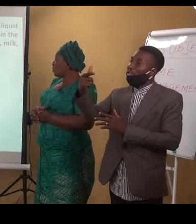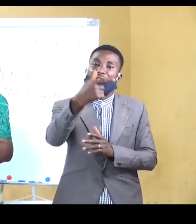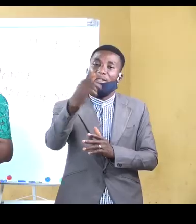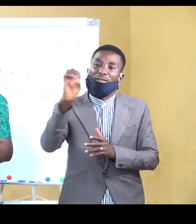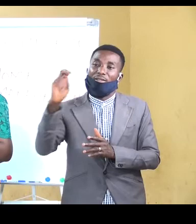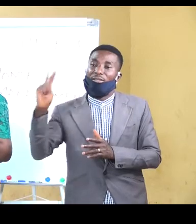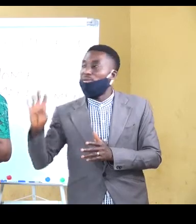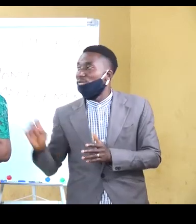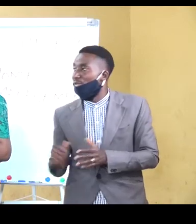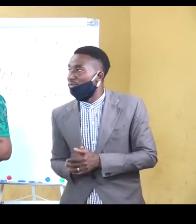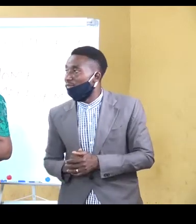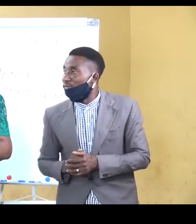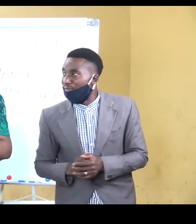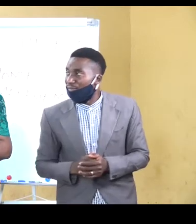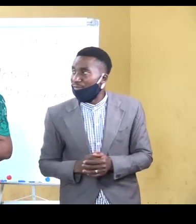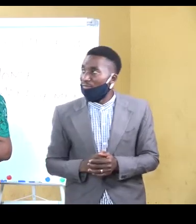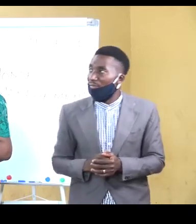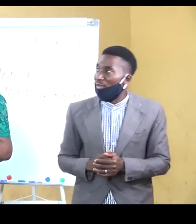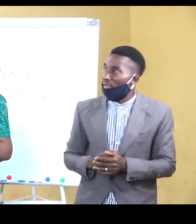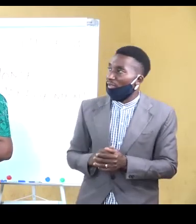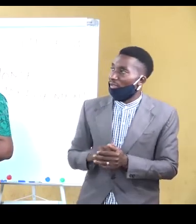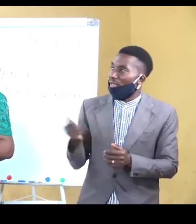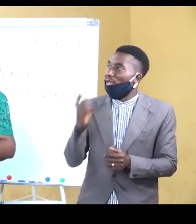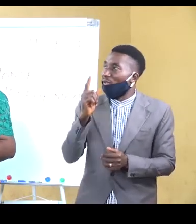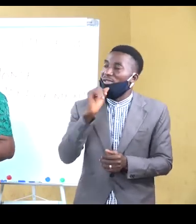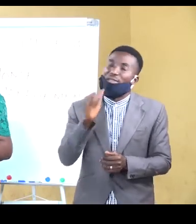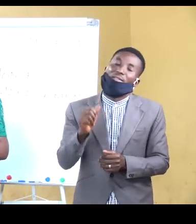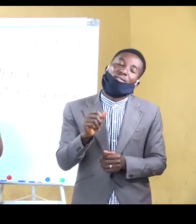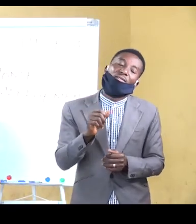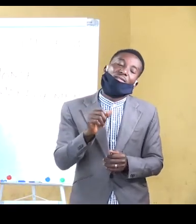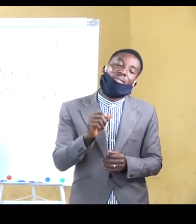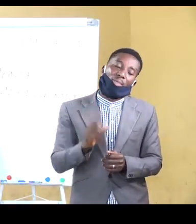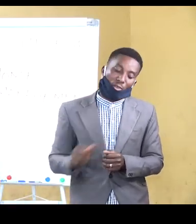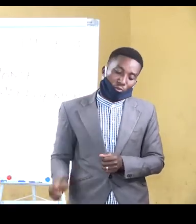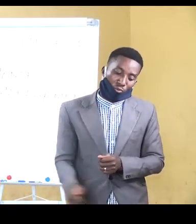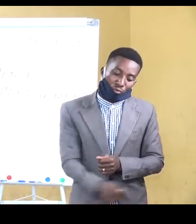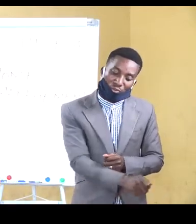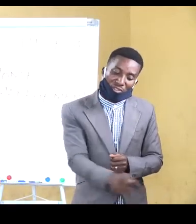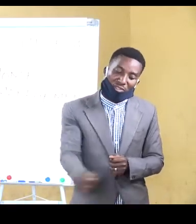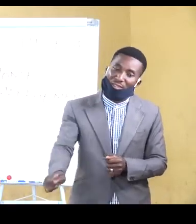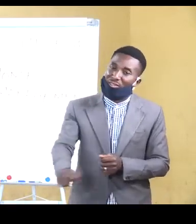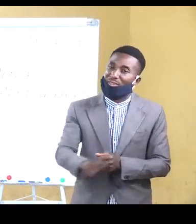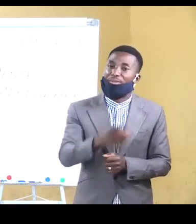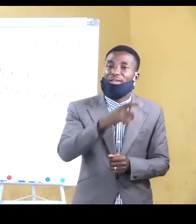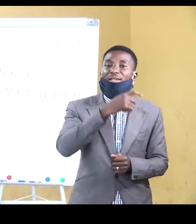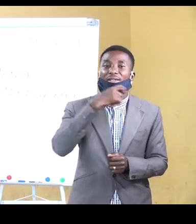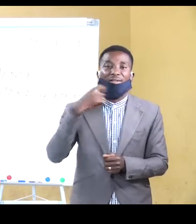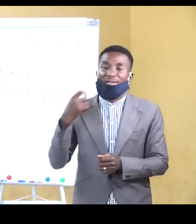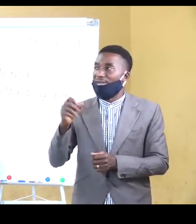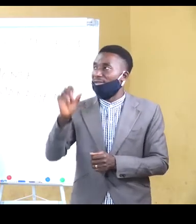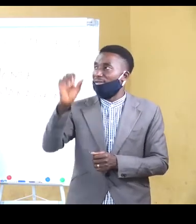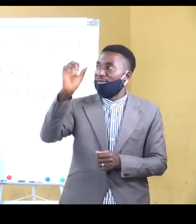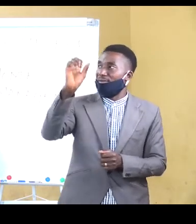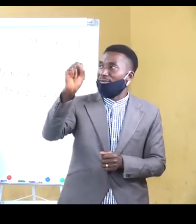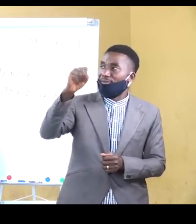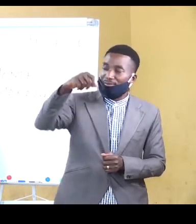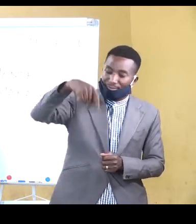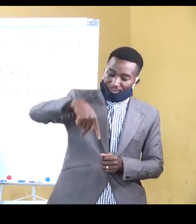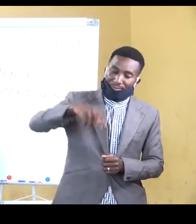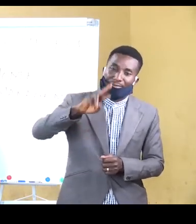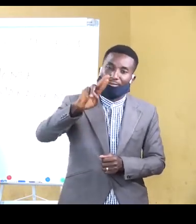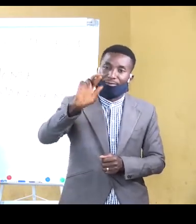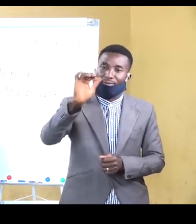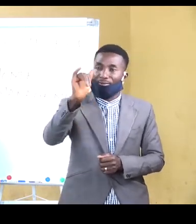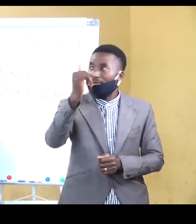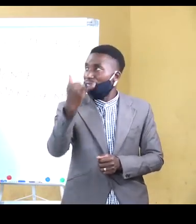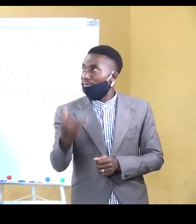one, which is what? Spray drying. Now, this food is what? In liquid form and passed through